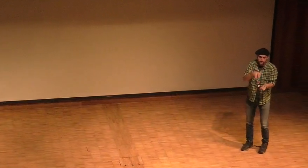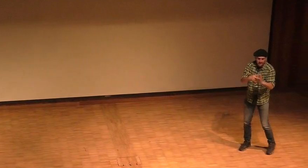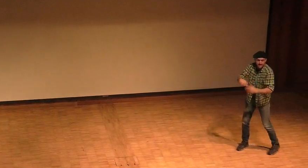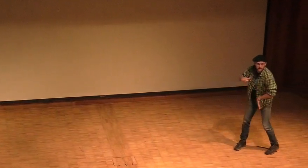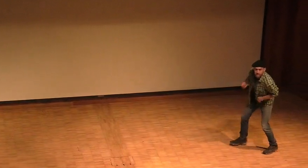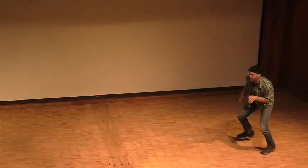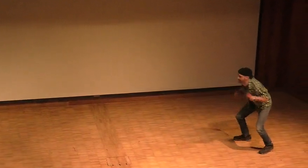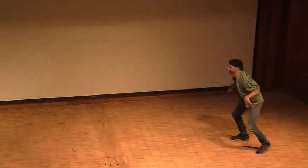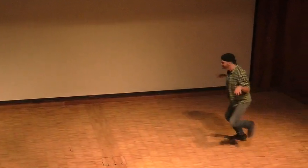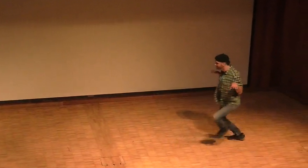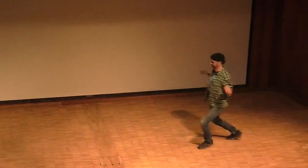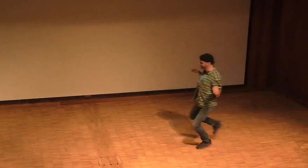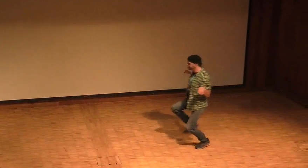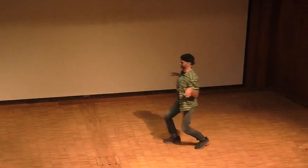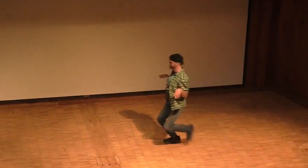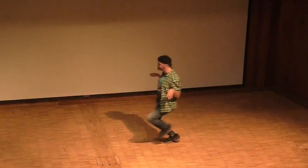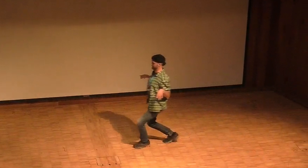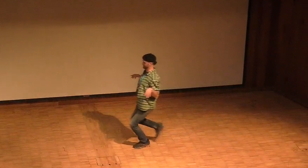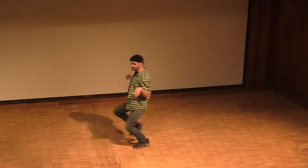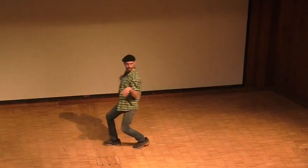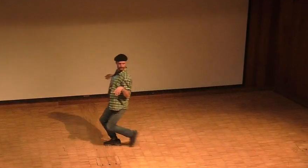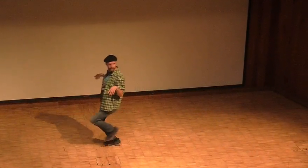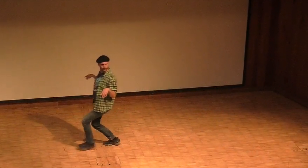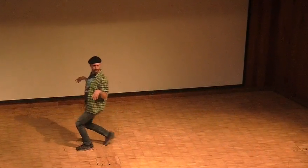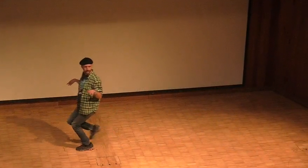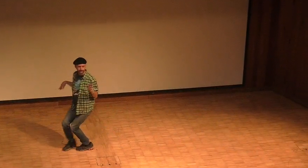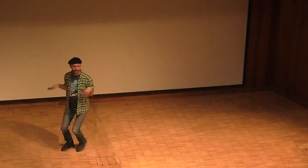So I'm going to try to act exactly like a rooster, but it's not.